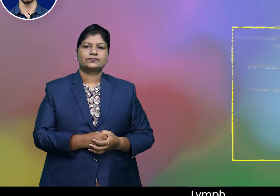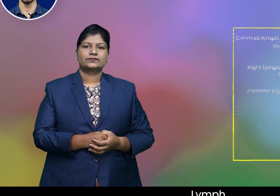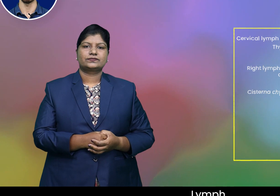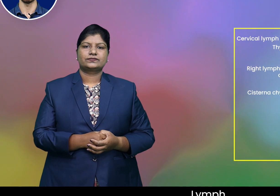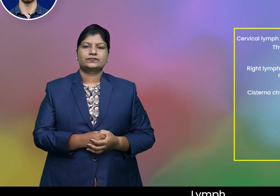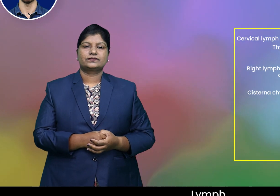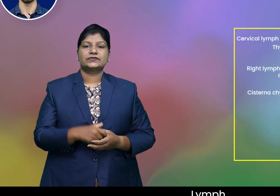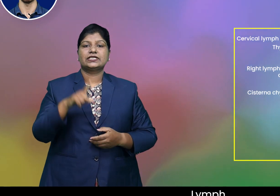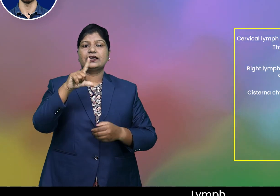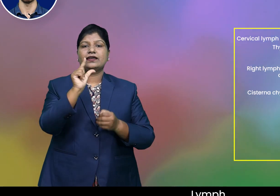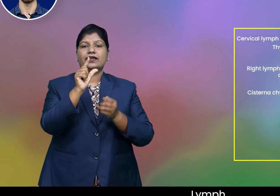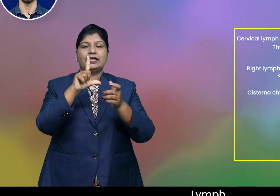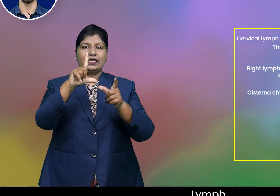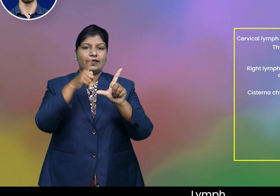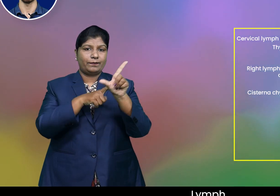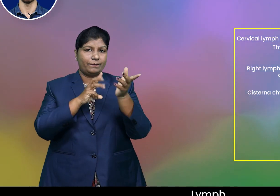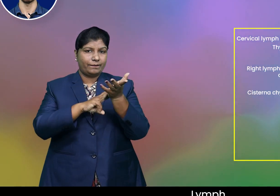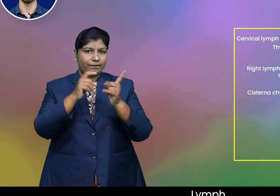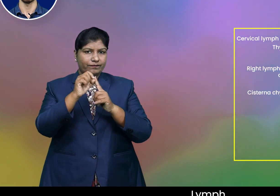and lymph.